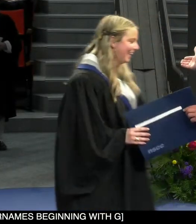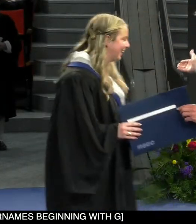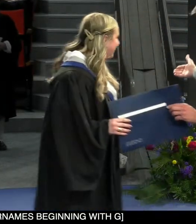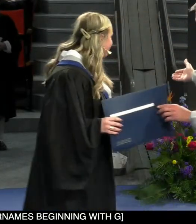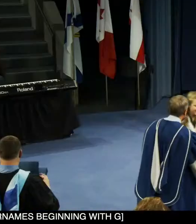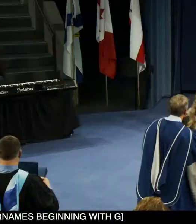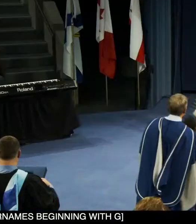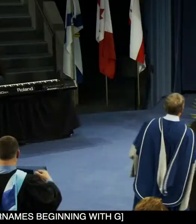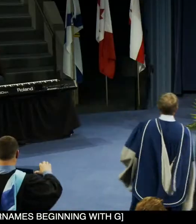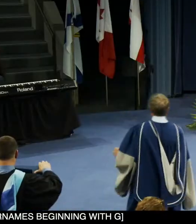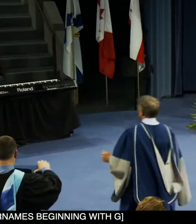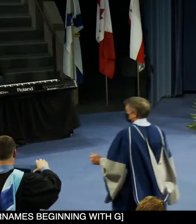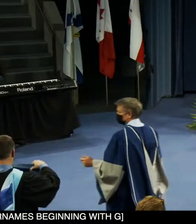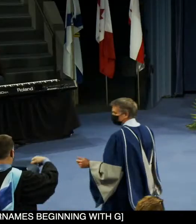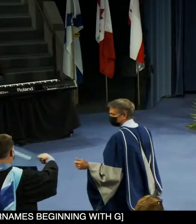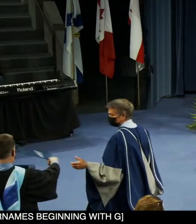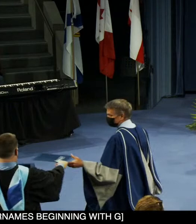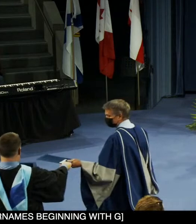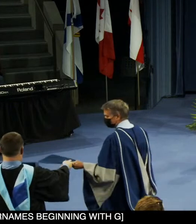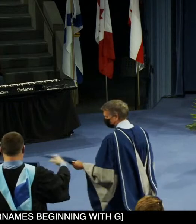Ashley Holmes.